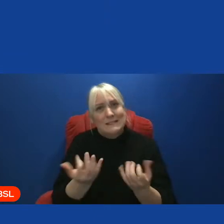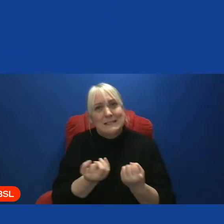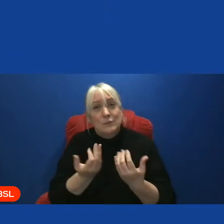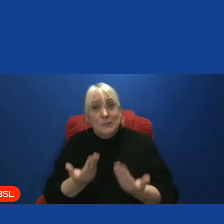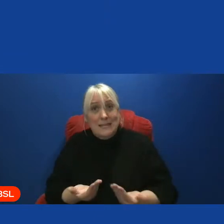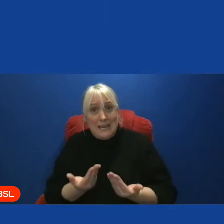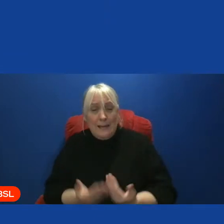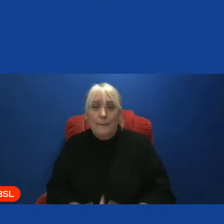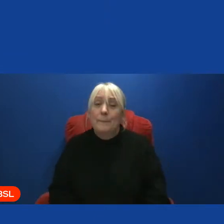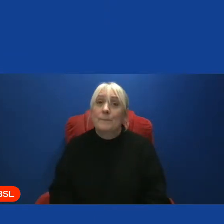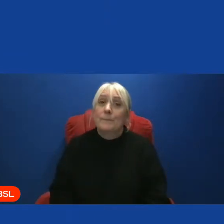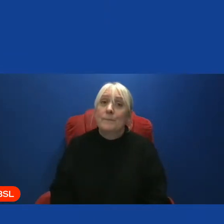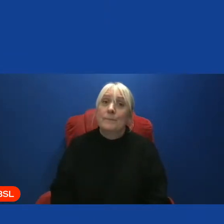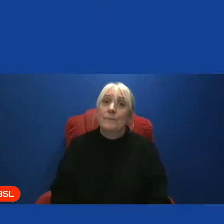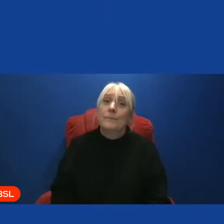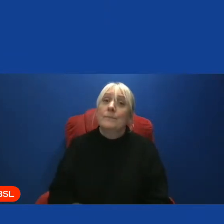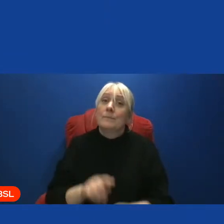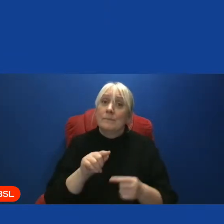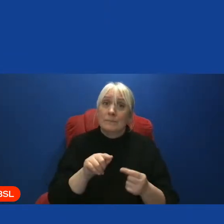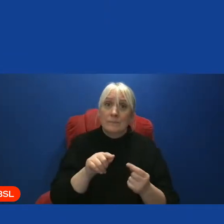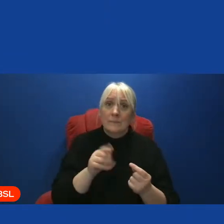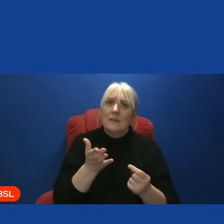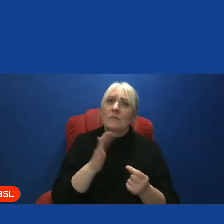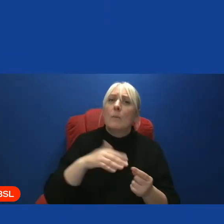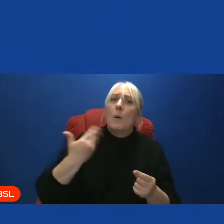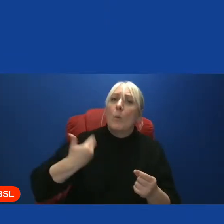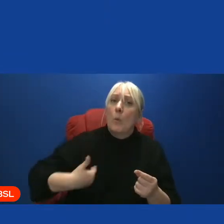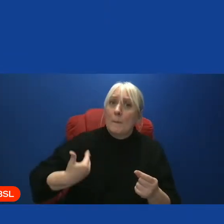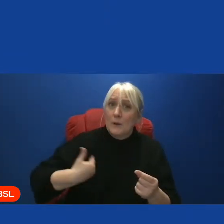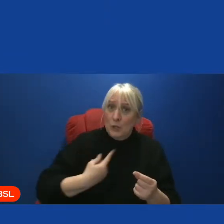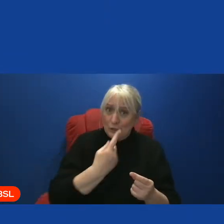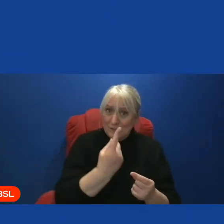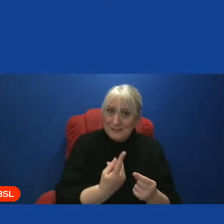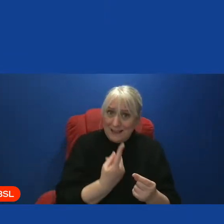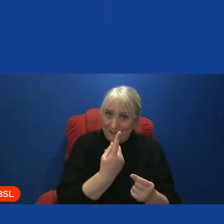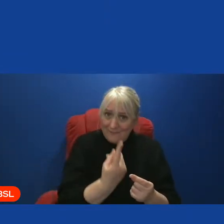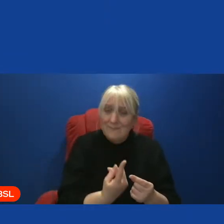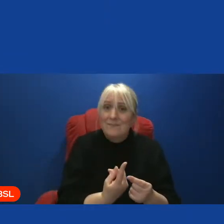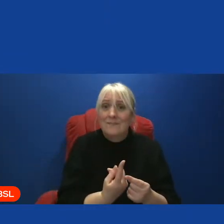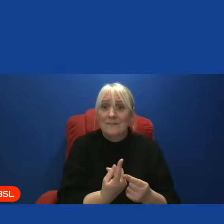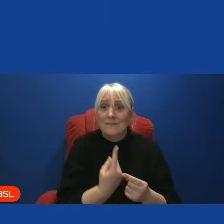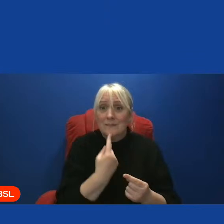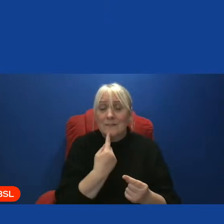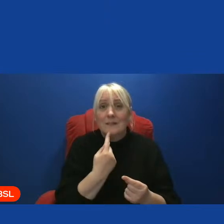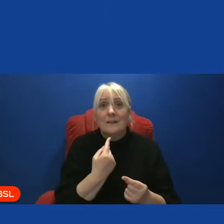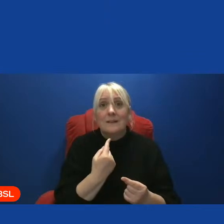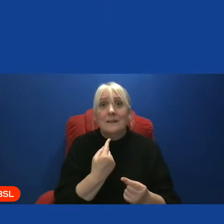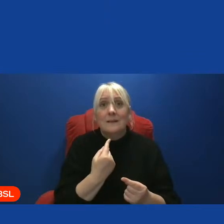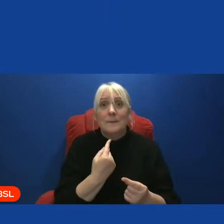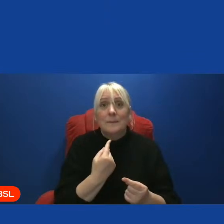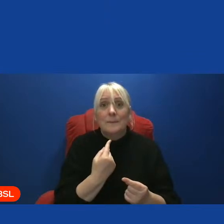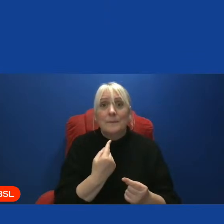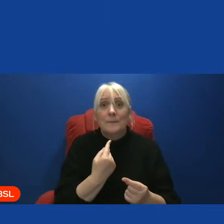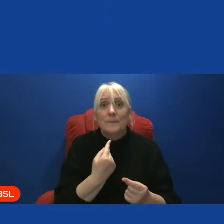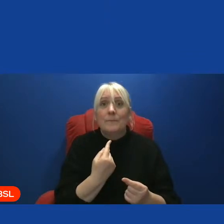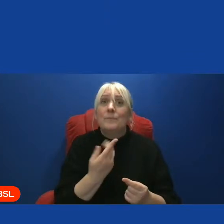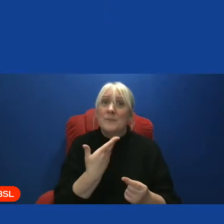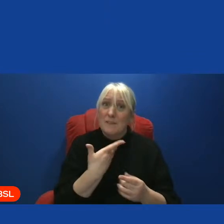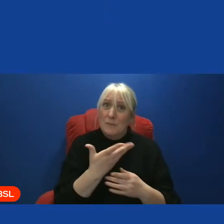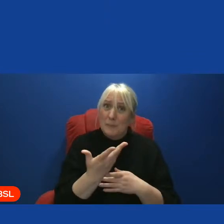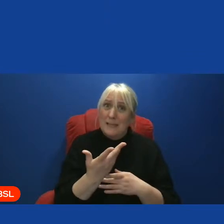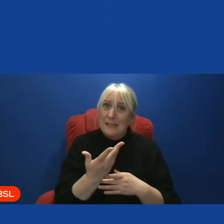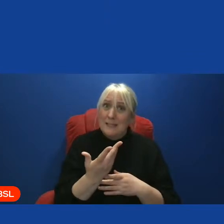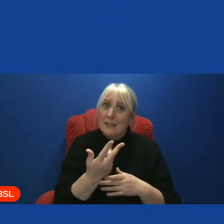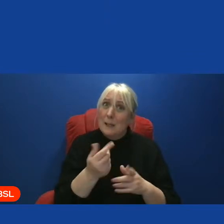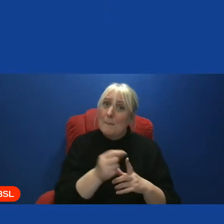There's a woman who just. She says, I've been on PIP for around